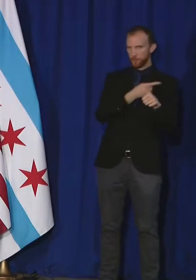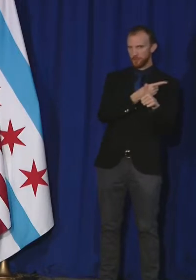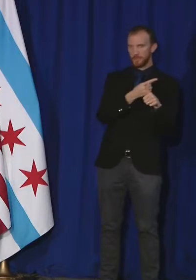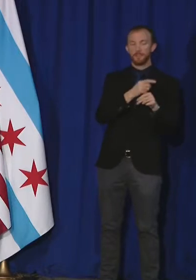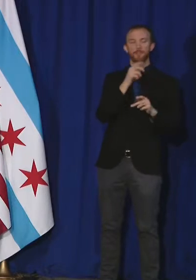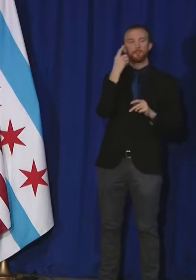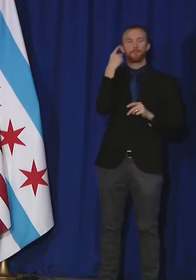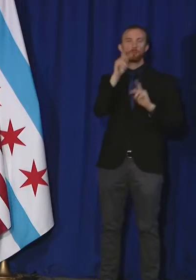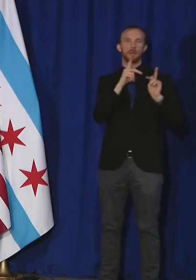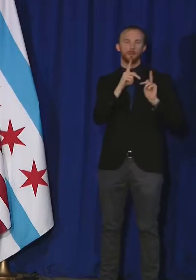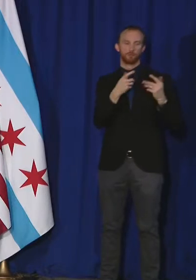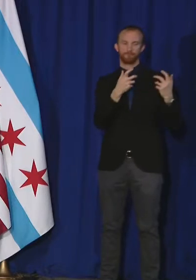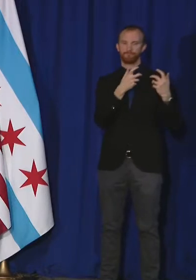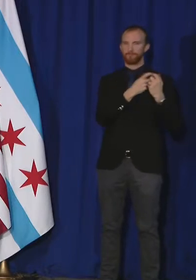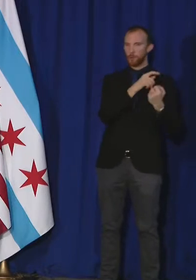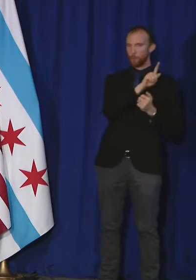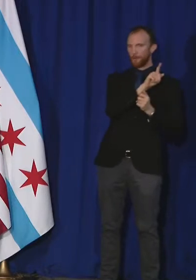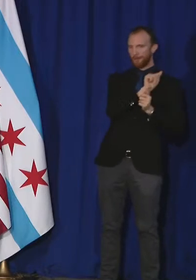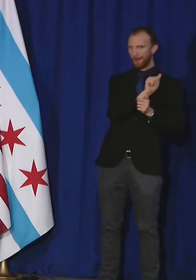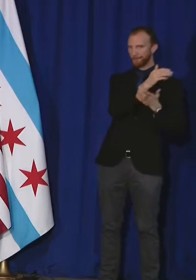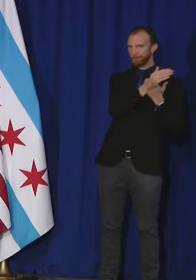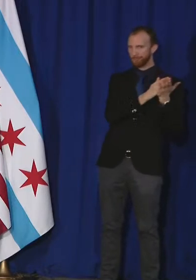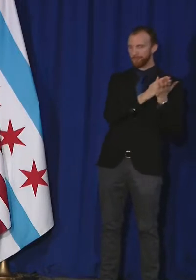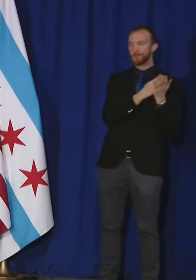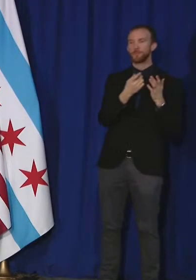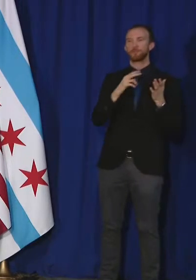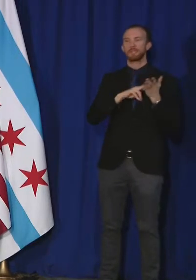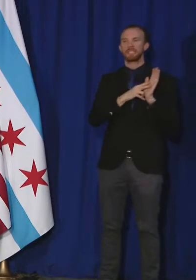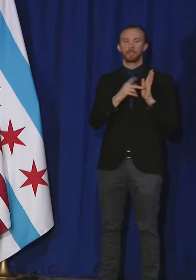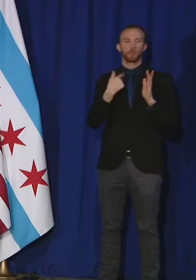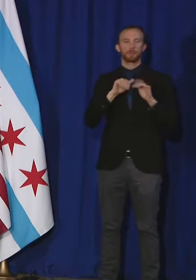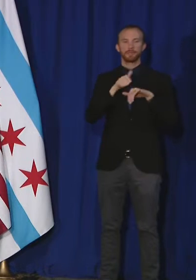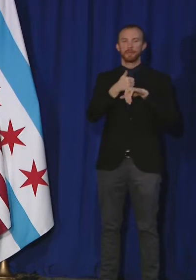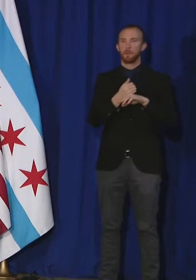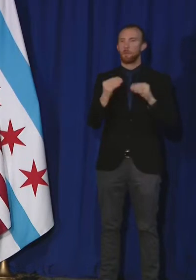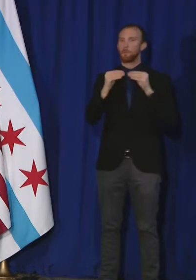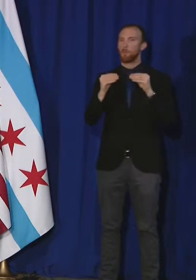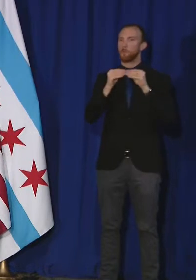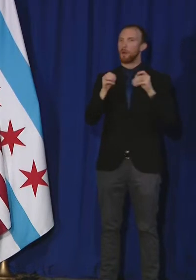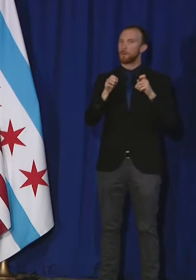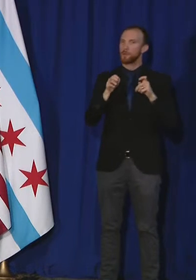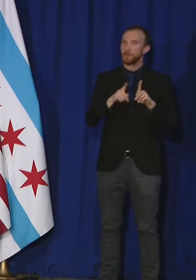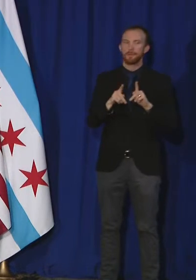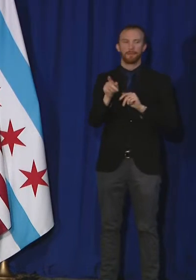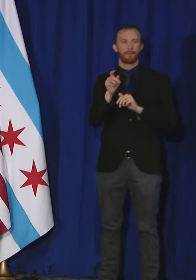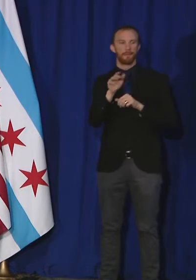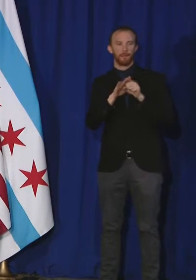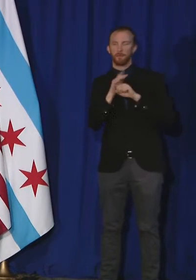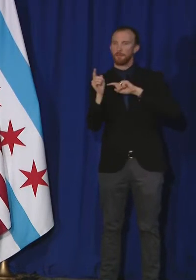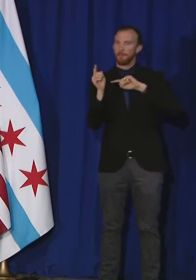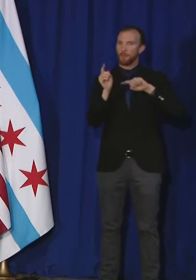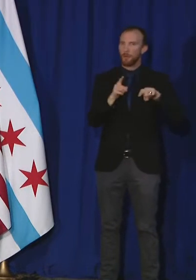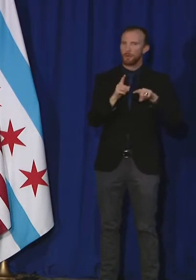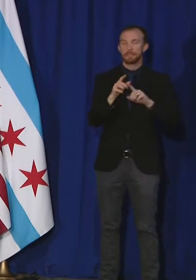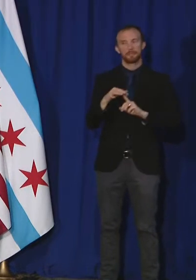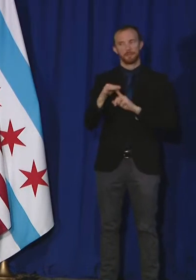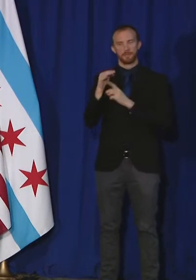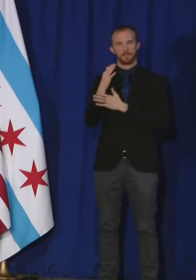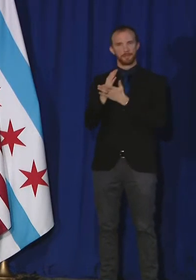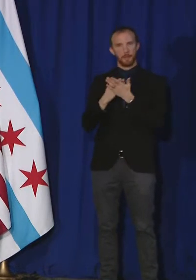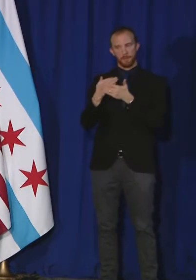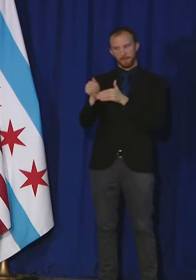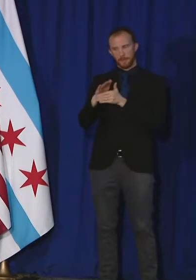building further opportunities to keep growing vaccine opportunities, particularly in some of our hardest hit